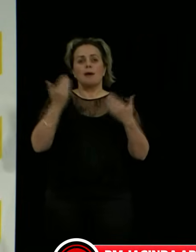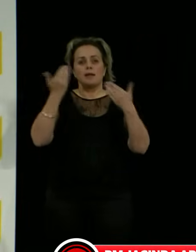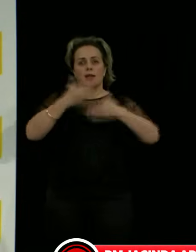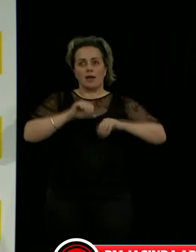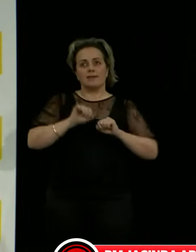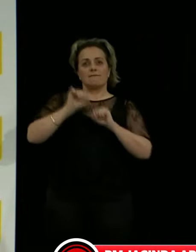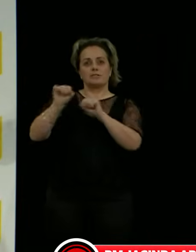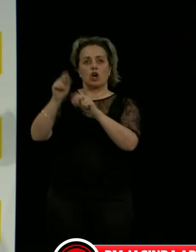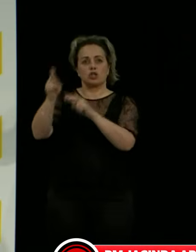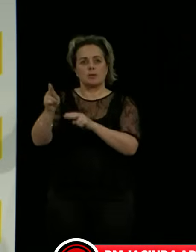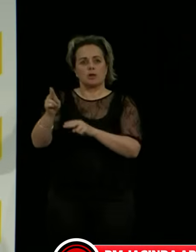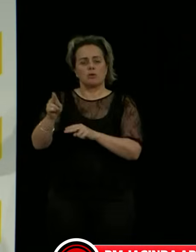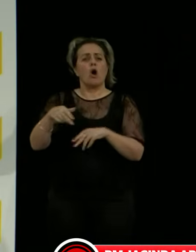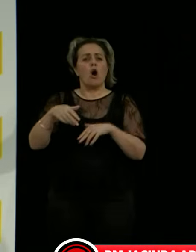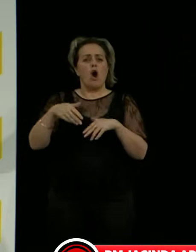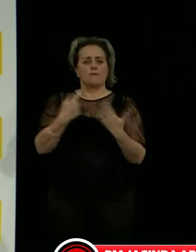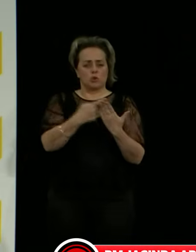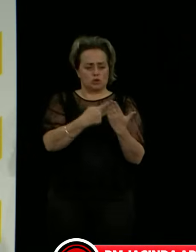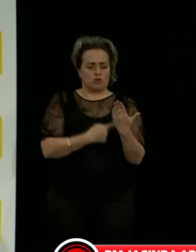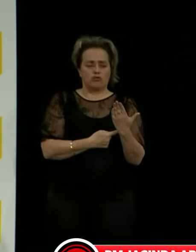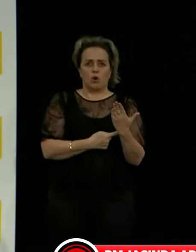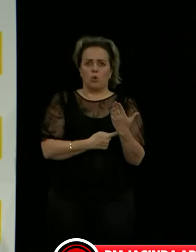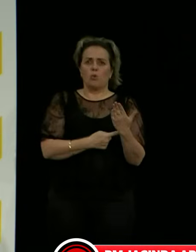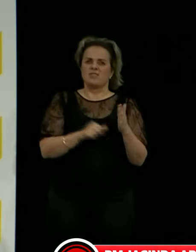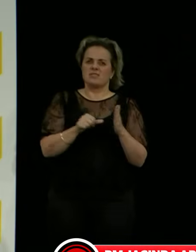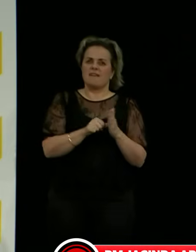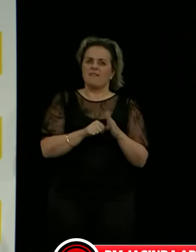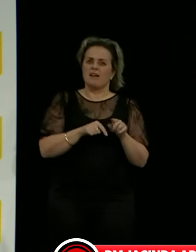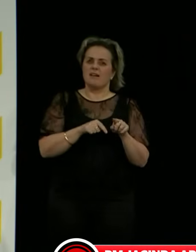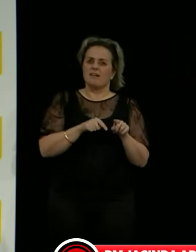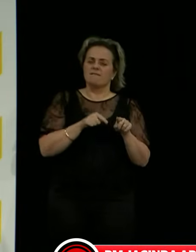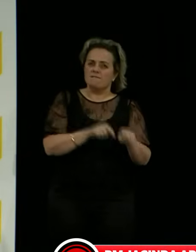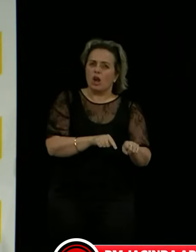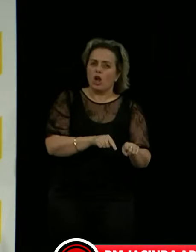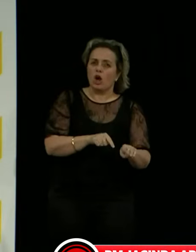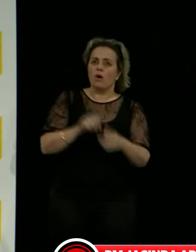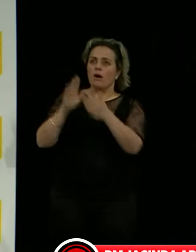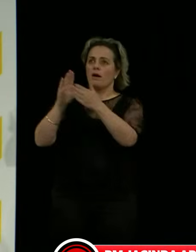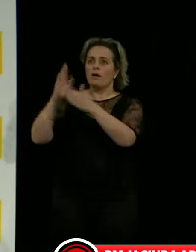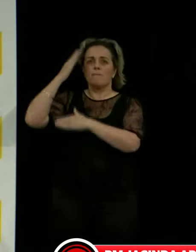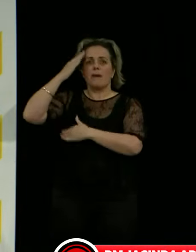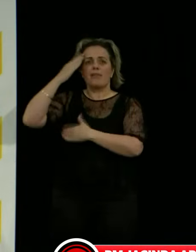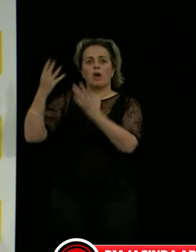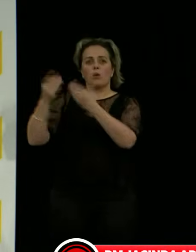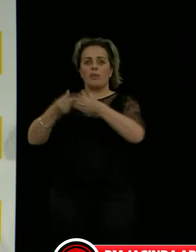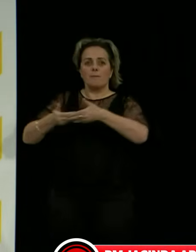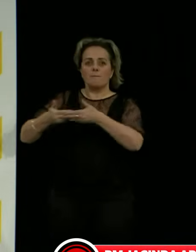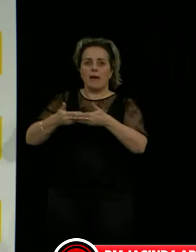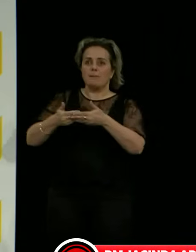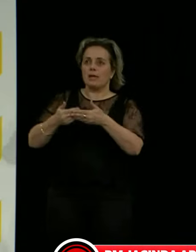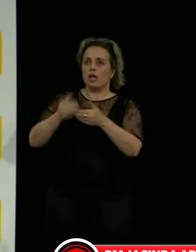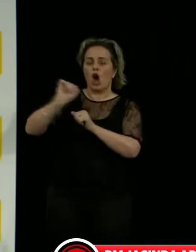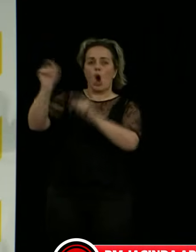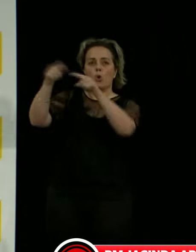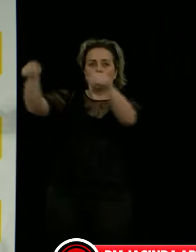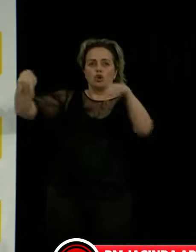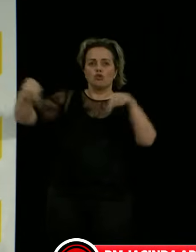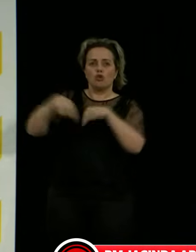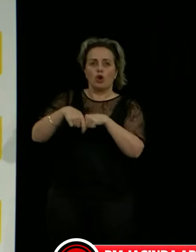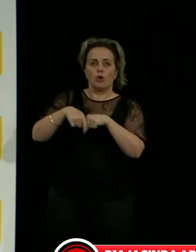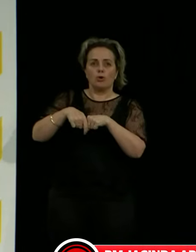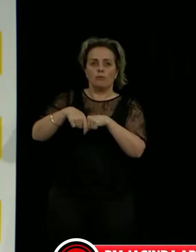course, there's a very strict protocol in place, and the mother and baby were in a single room, and so the father went and visited them and was in that single room